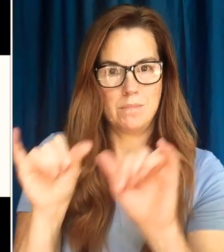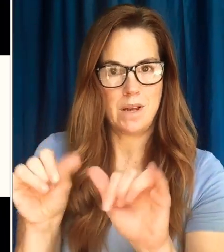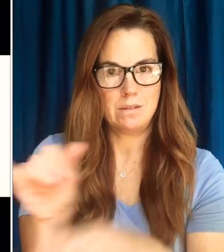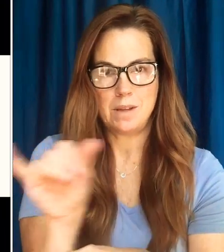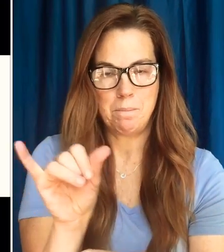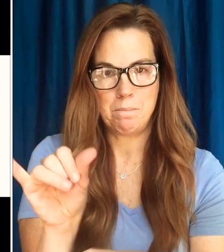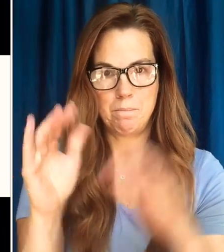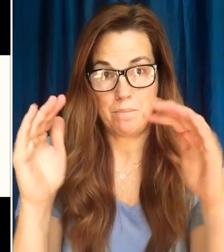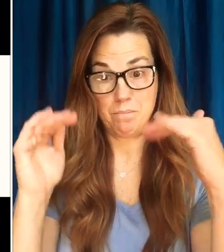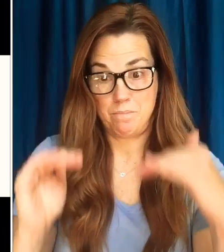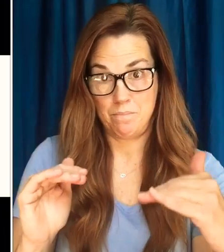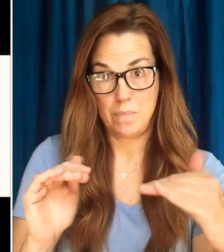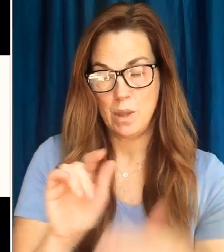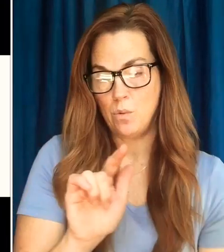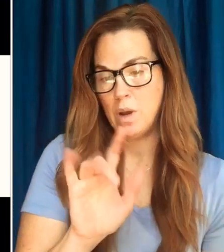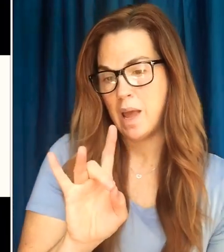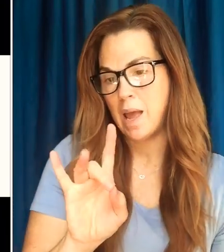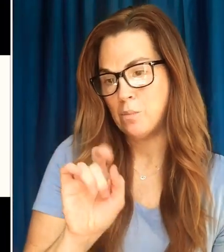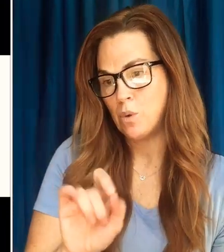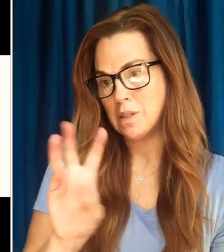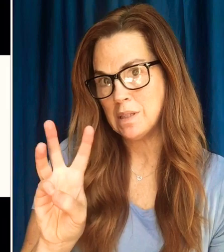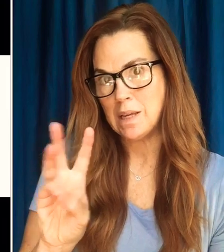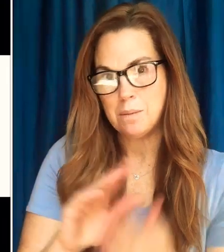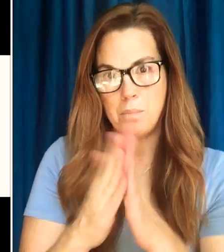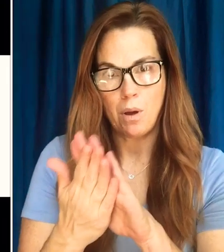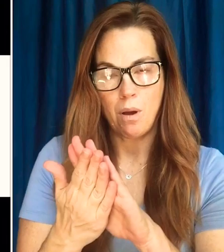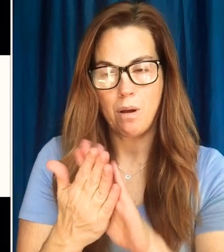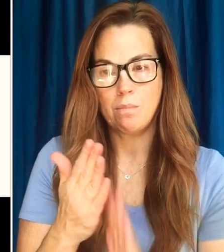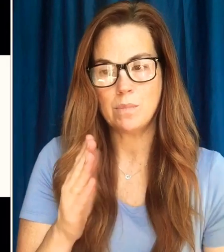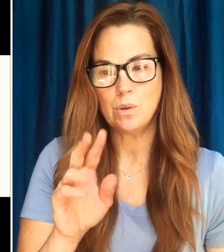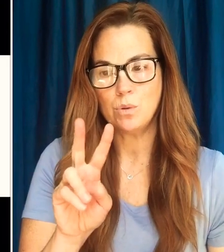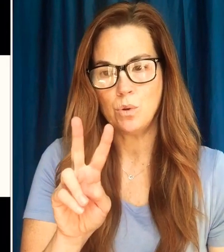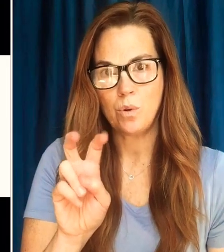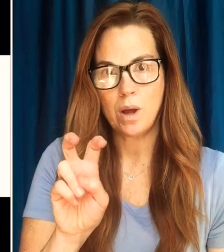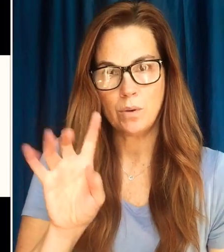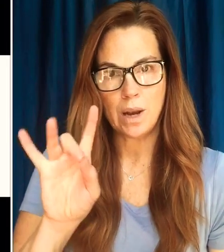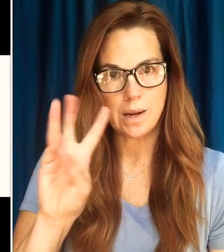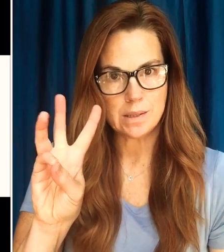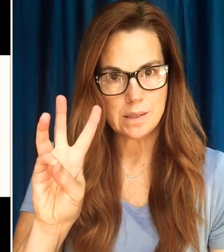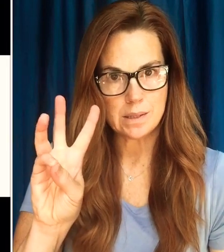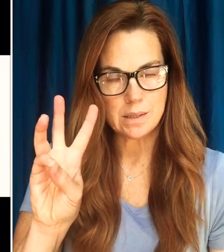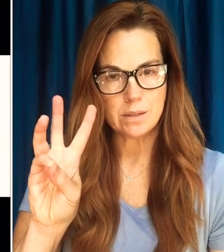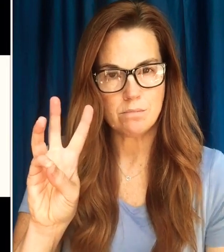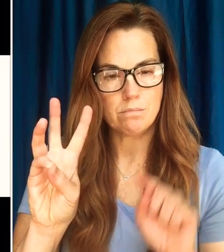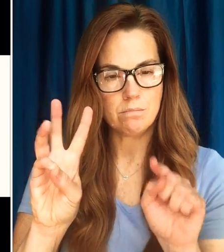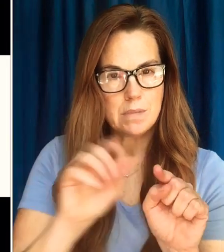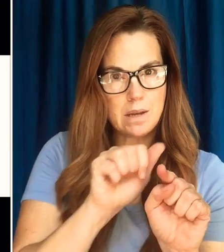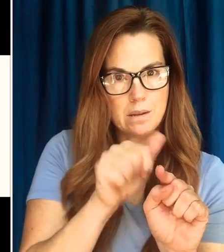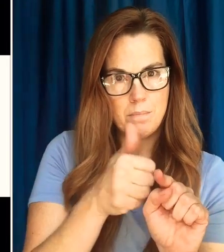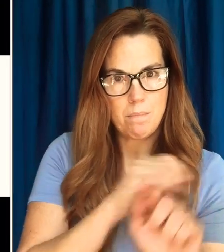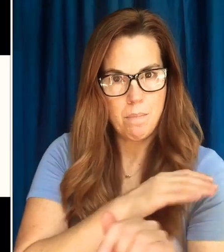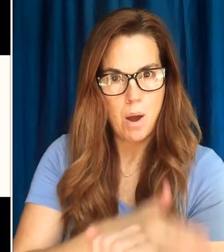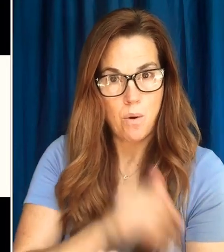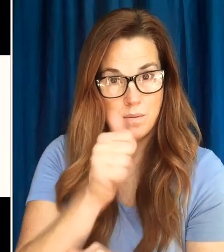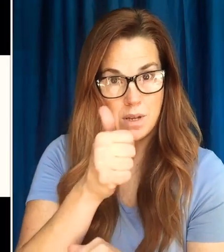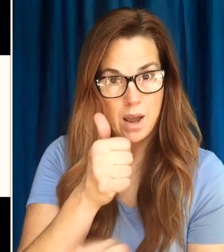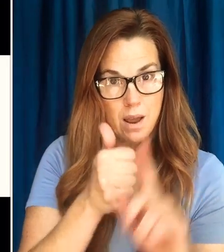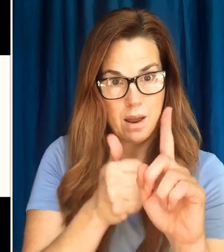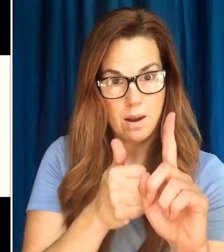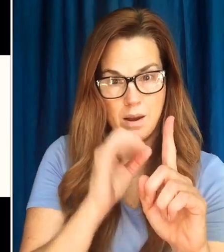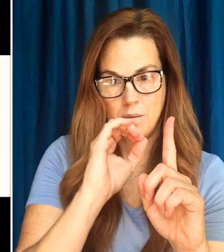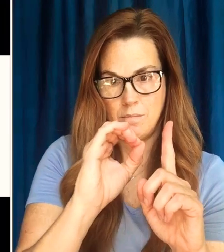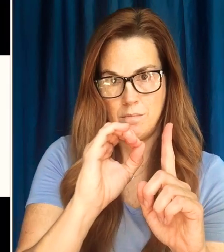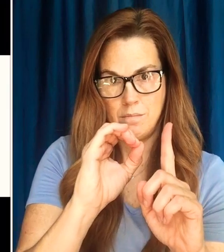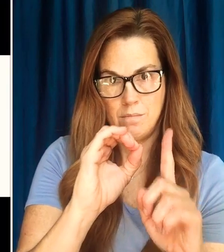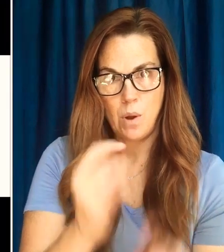simply be 286. And there was 1 zero in the power of 10. In the next row,